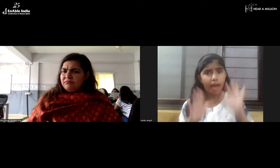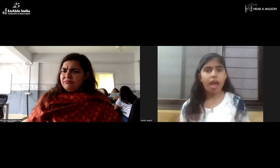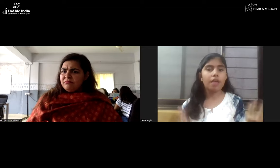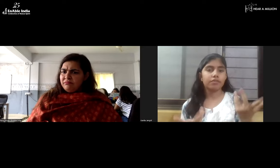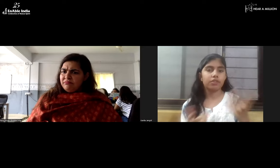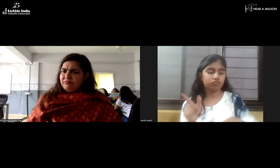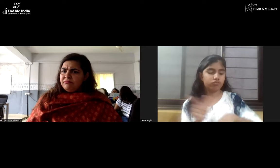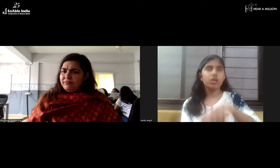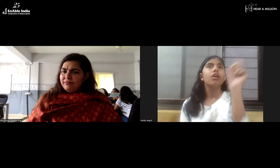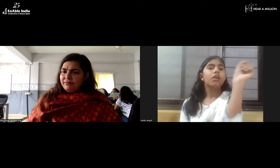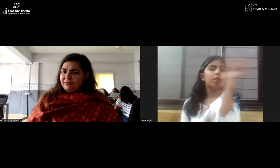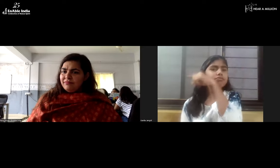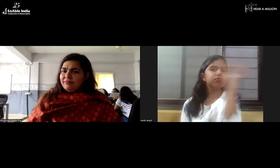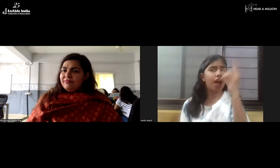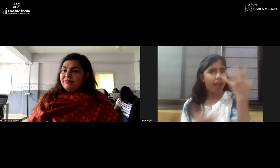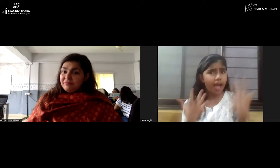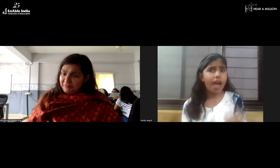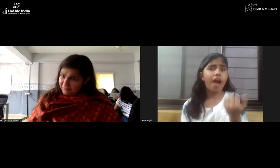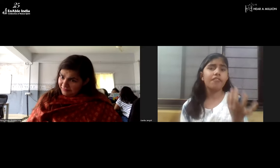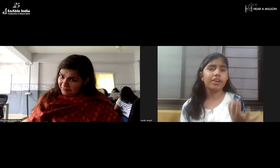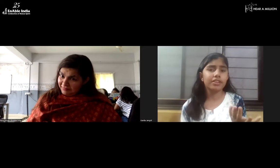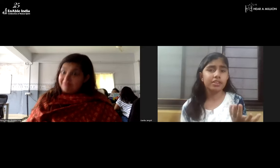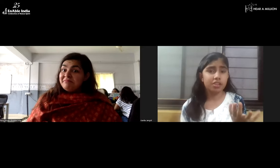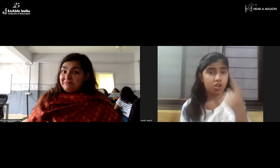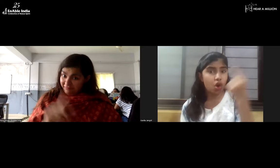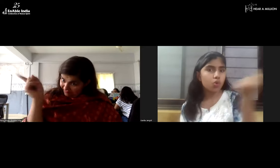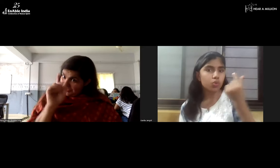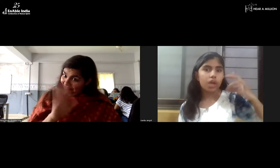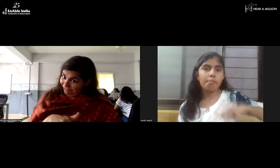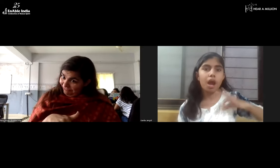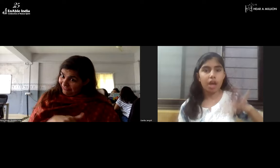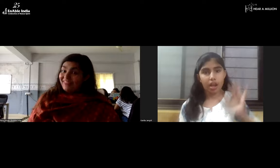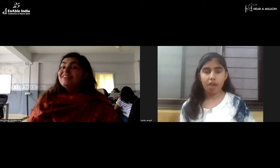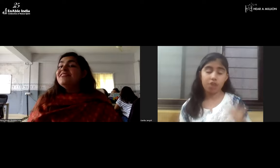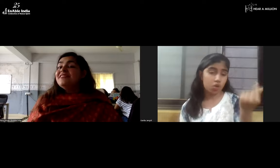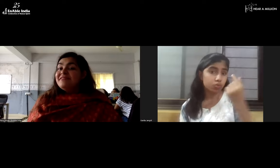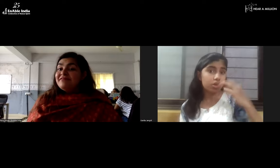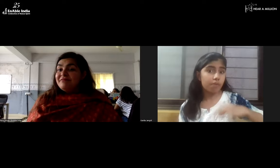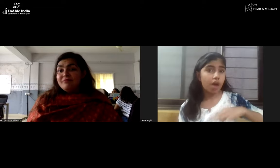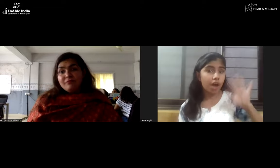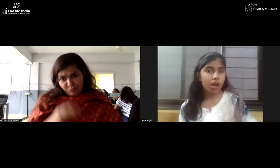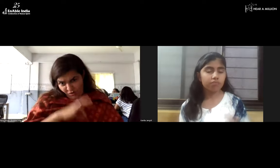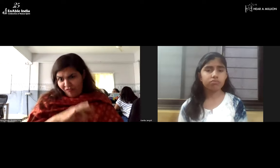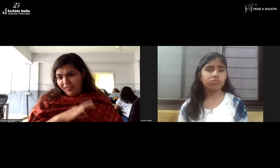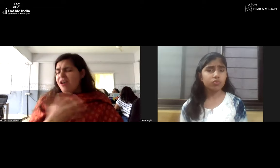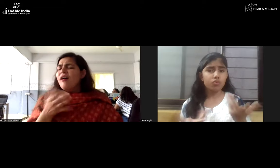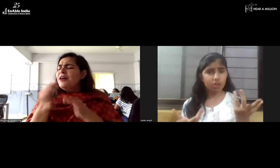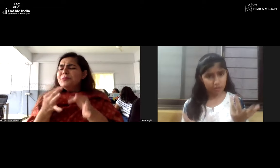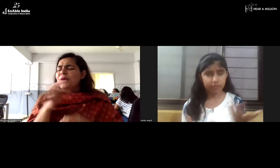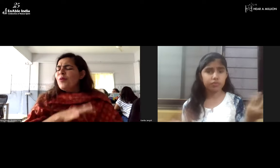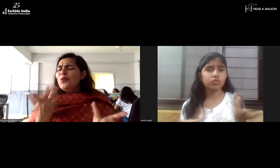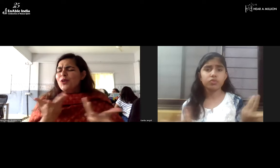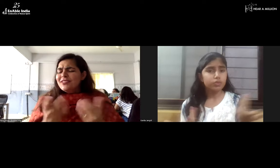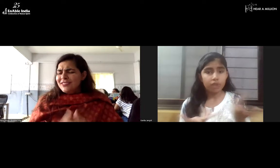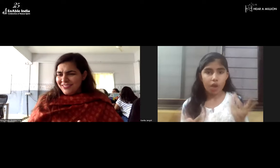So, what would it be? And how would you, Kavita, use it to